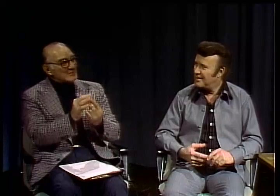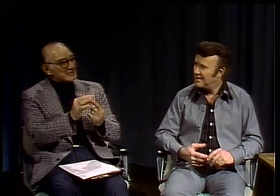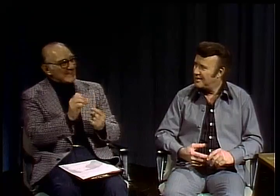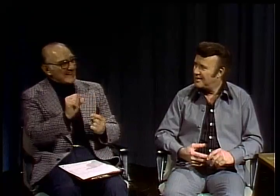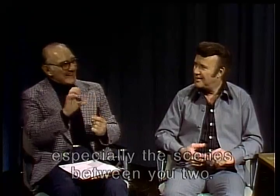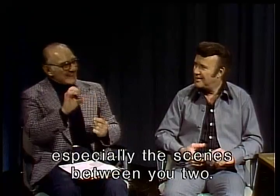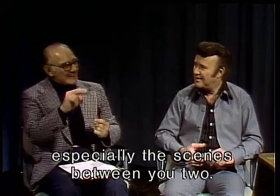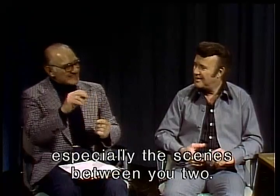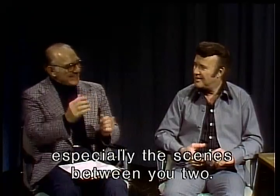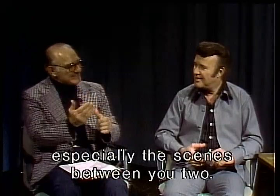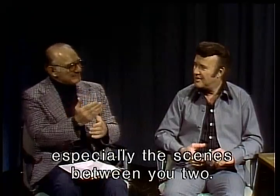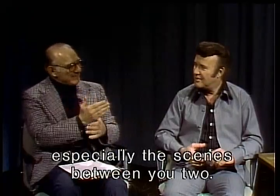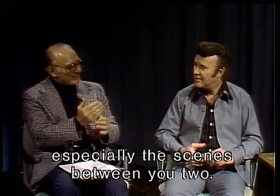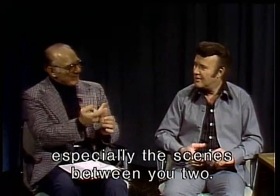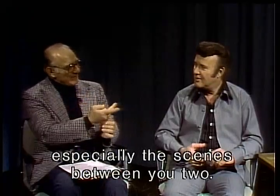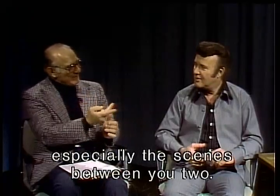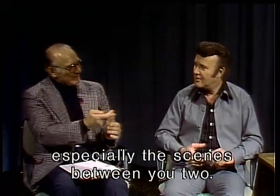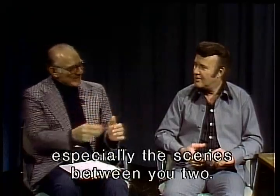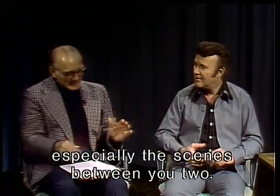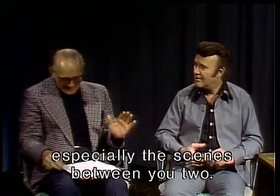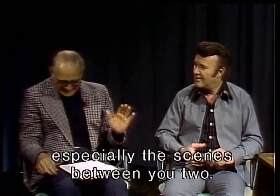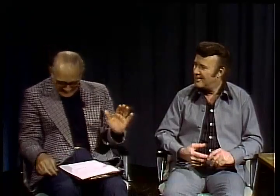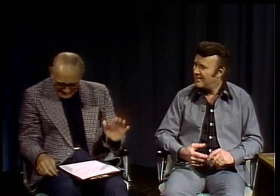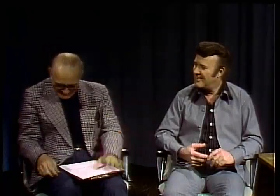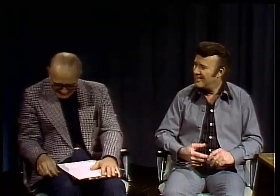especially the scenes between you two.